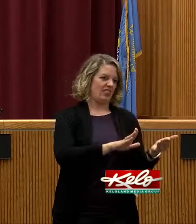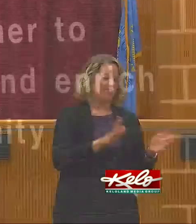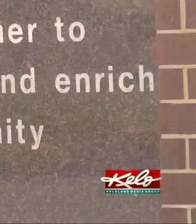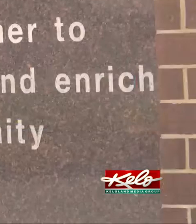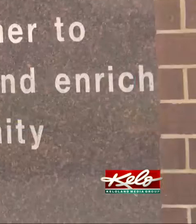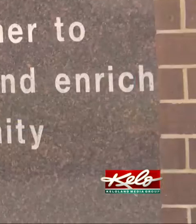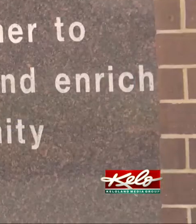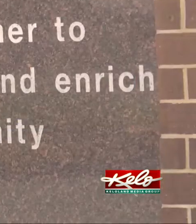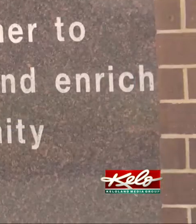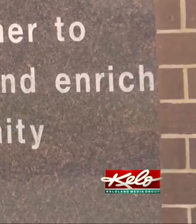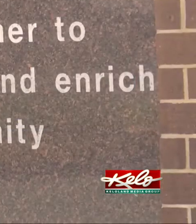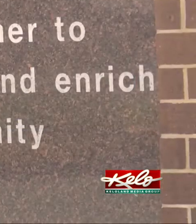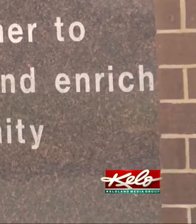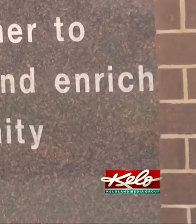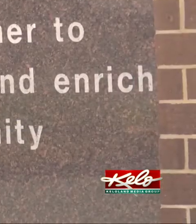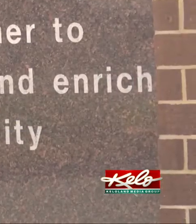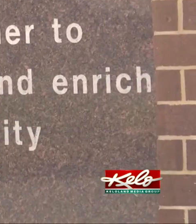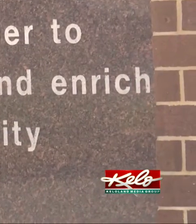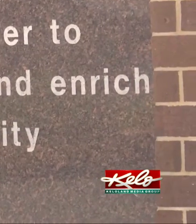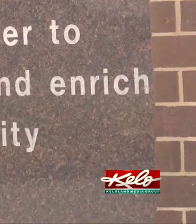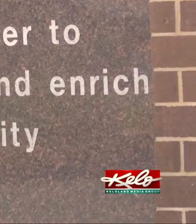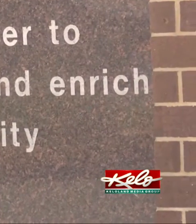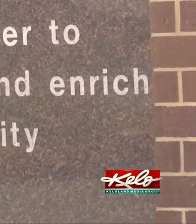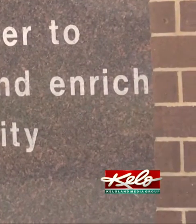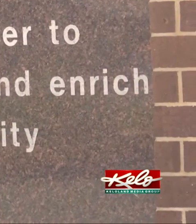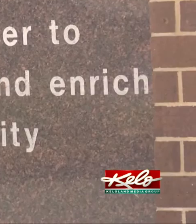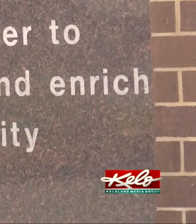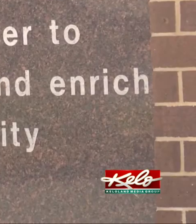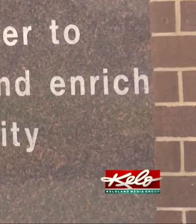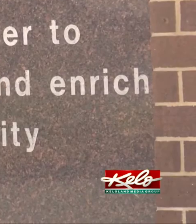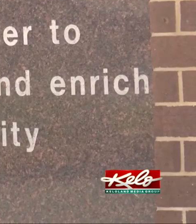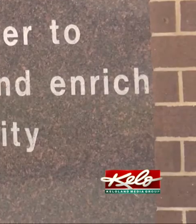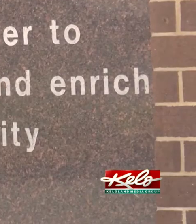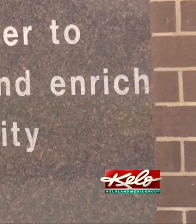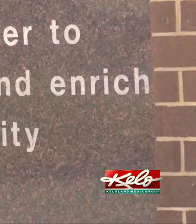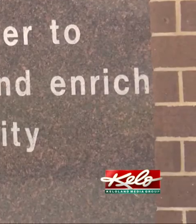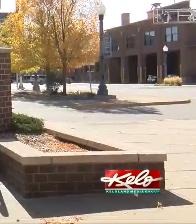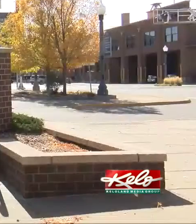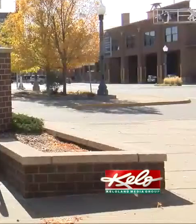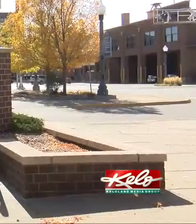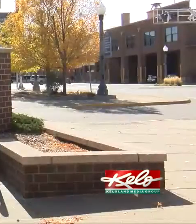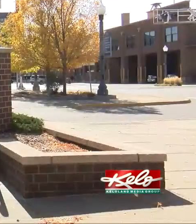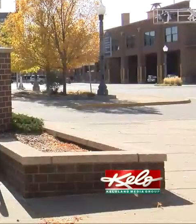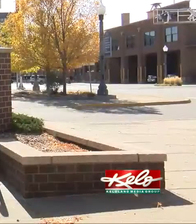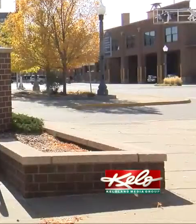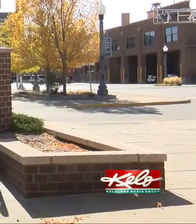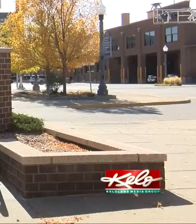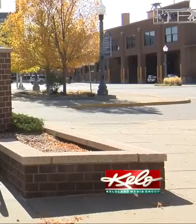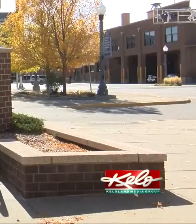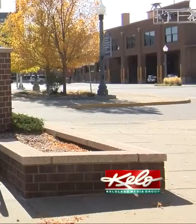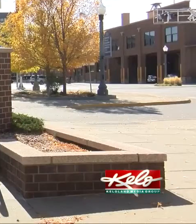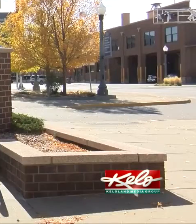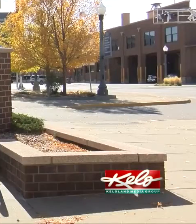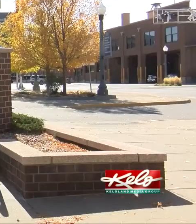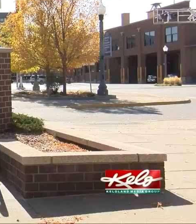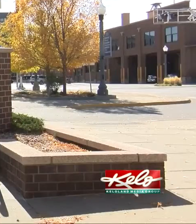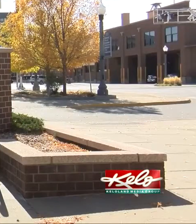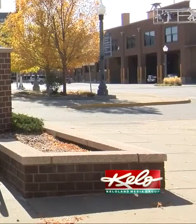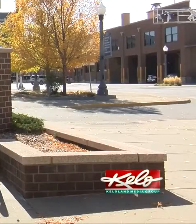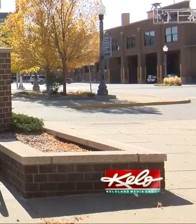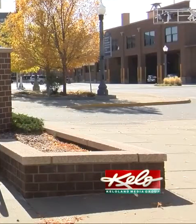288 deaths. Allender says the only way we can get through this pandemic is together. We're not getting through it together yet.